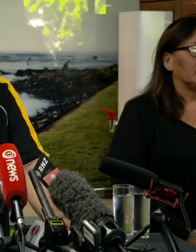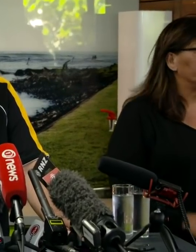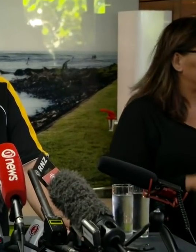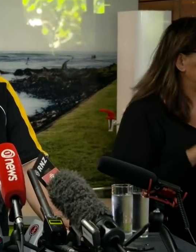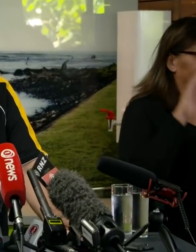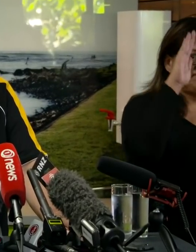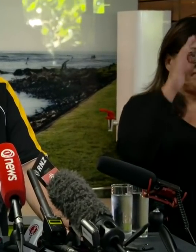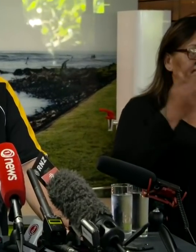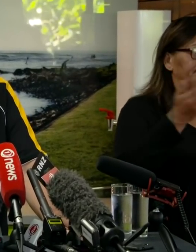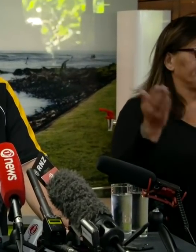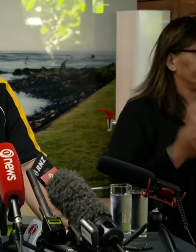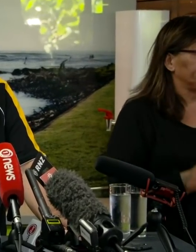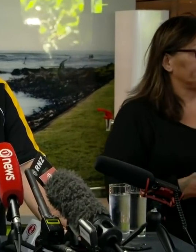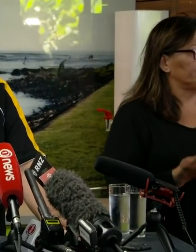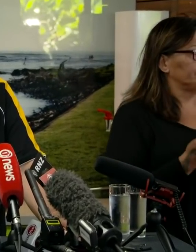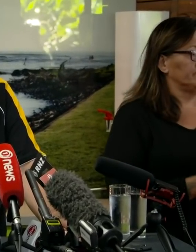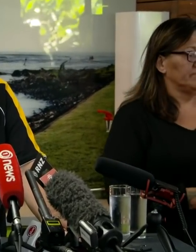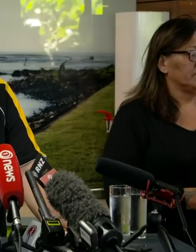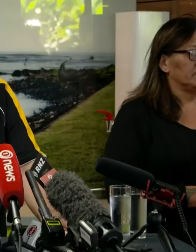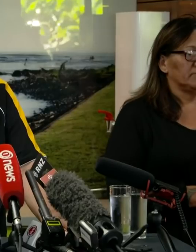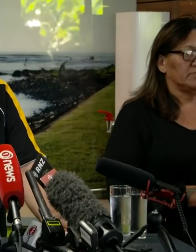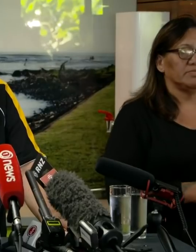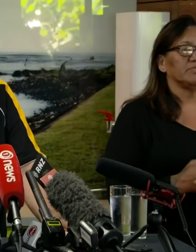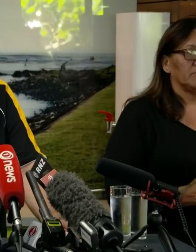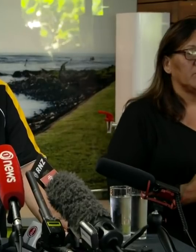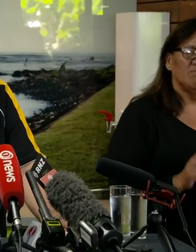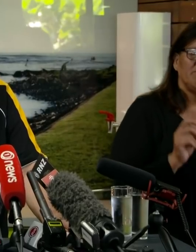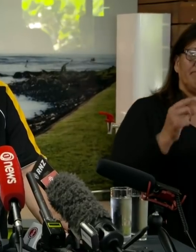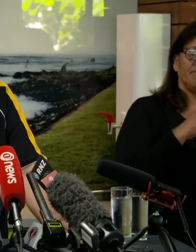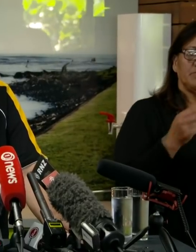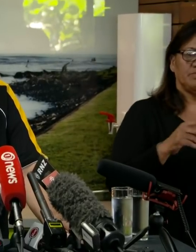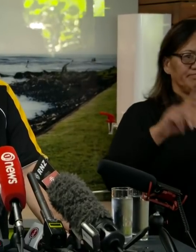Tēnā koutou, tēnā tātou, ko ta tū mai I runga I te kaupapa.